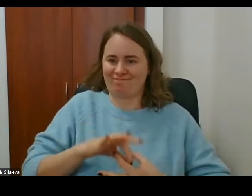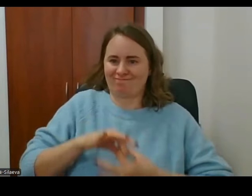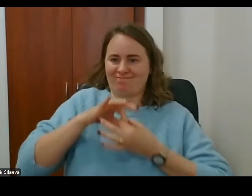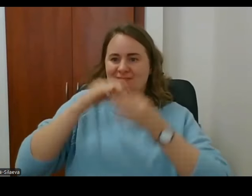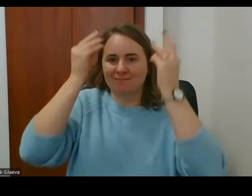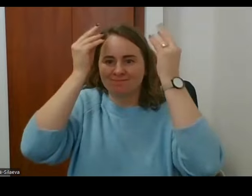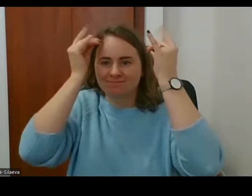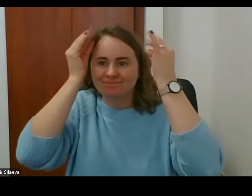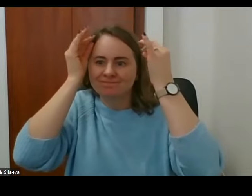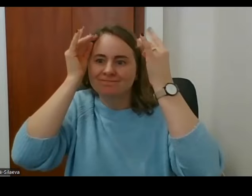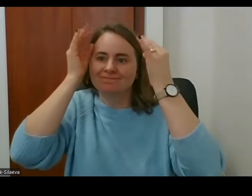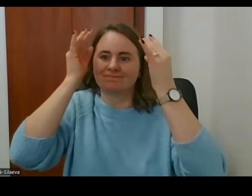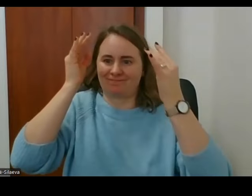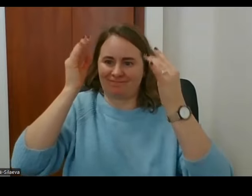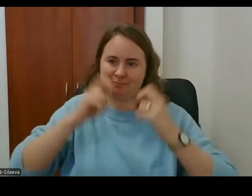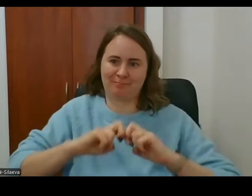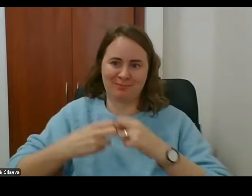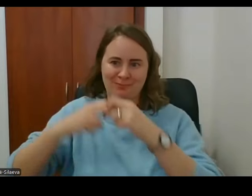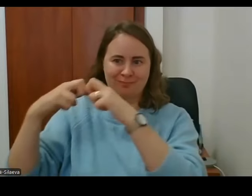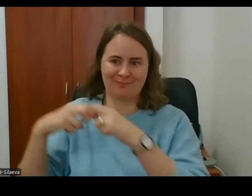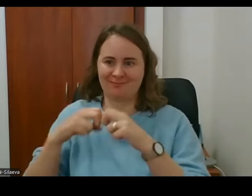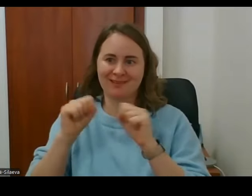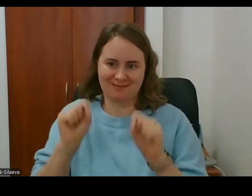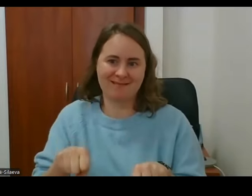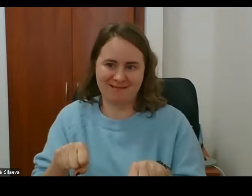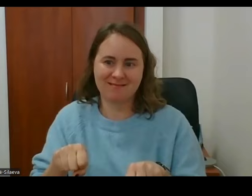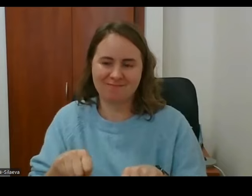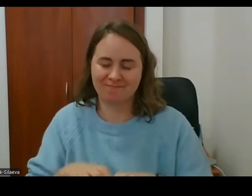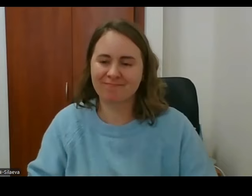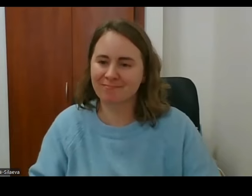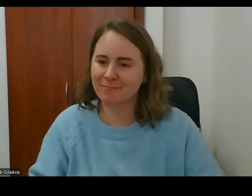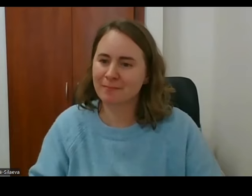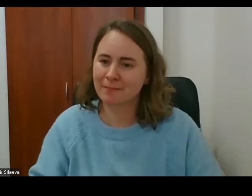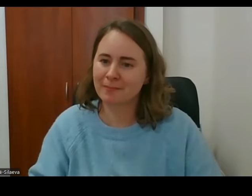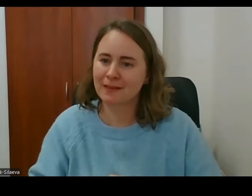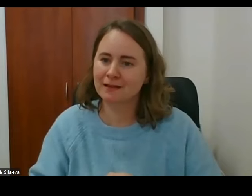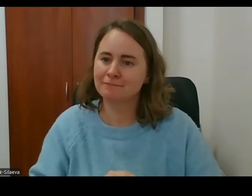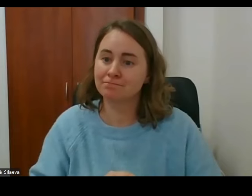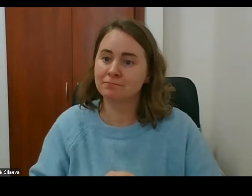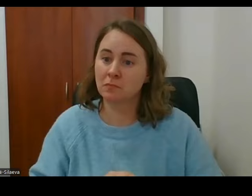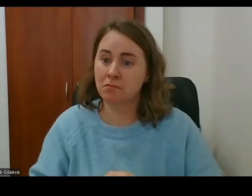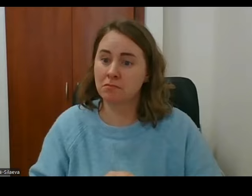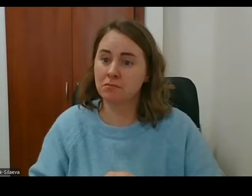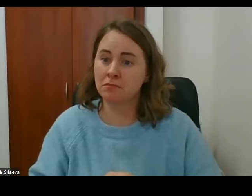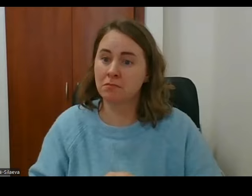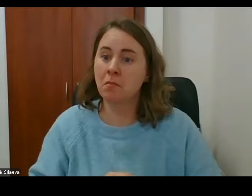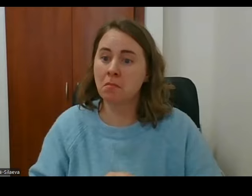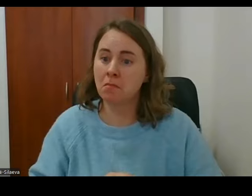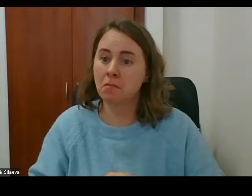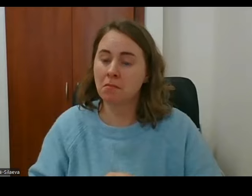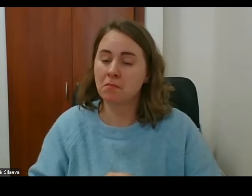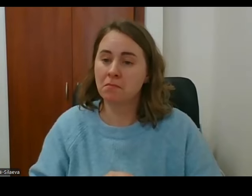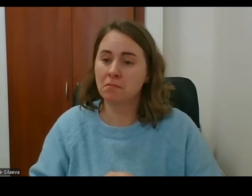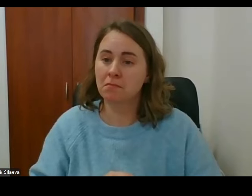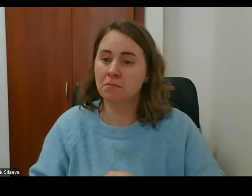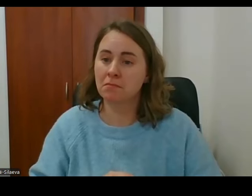but Ta izoliacija kelia Mhm.